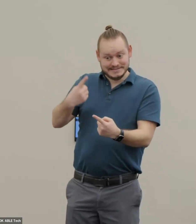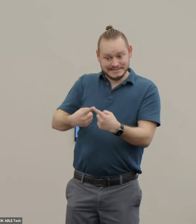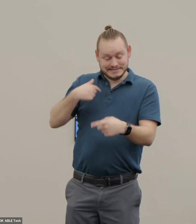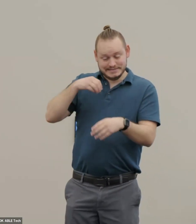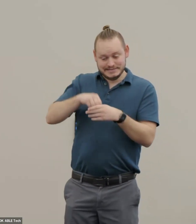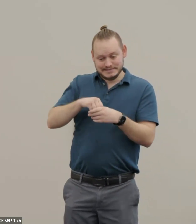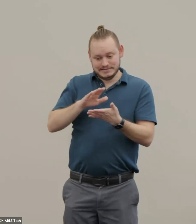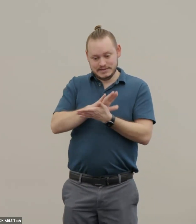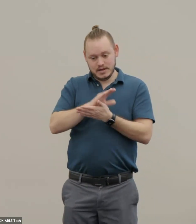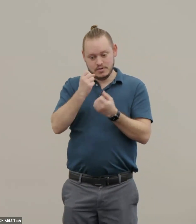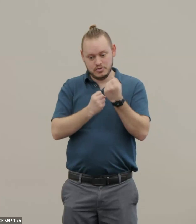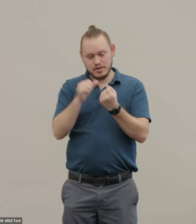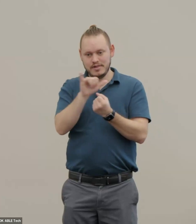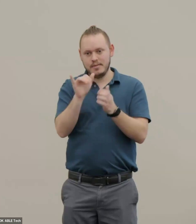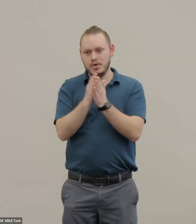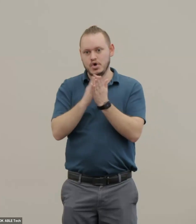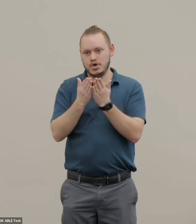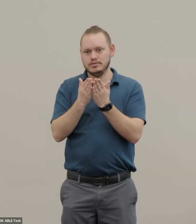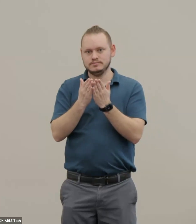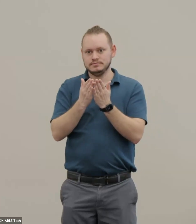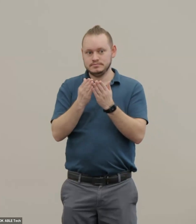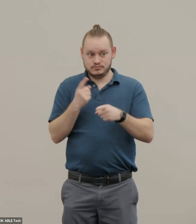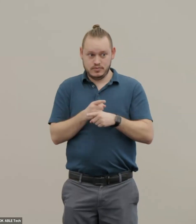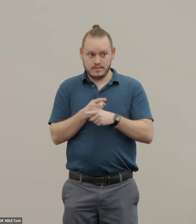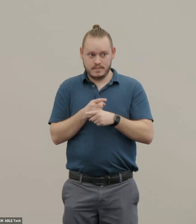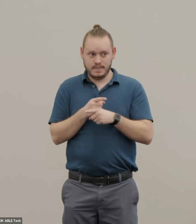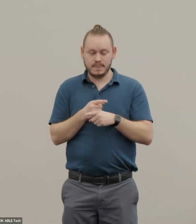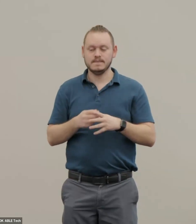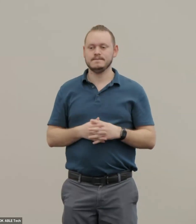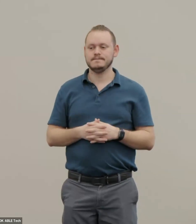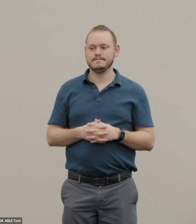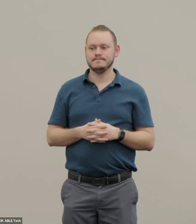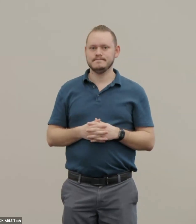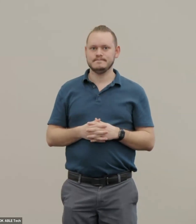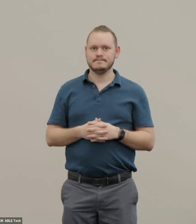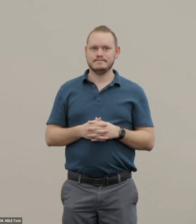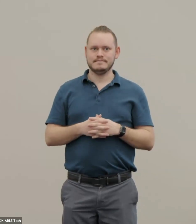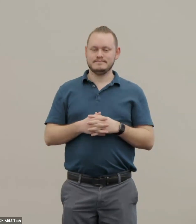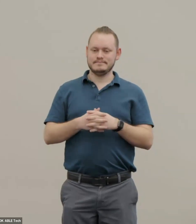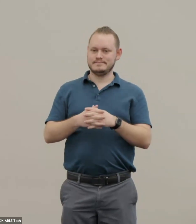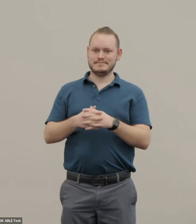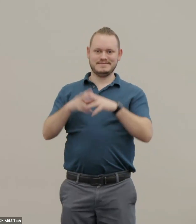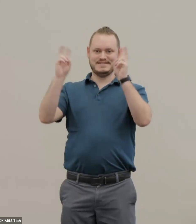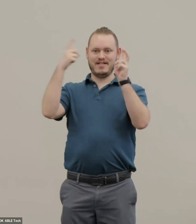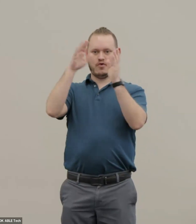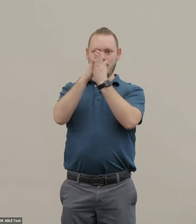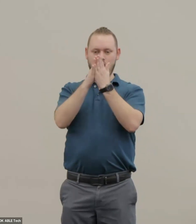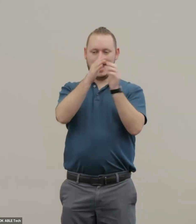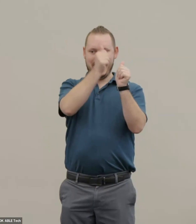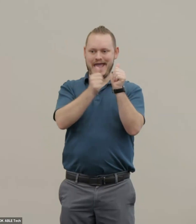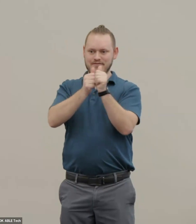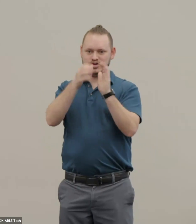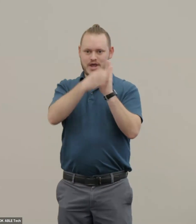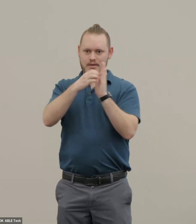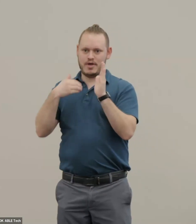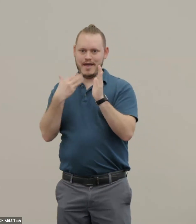like a document that's structured as a book, right? Where you've got a main title for the book and then every chapter